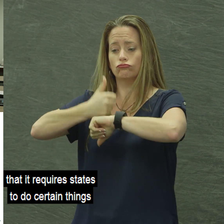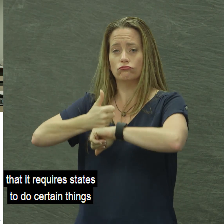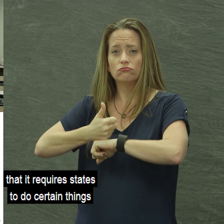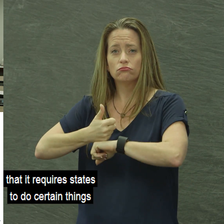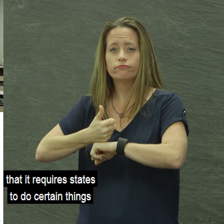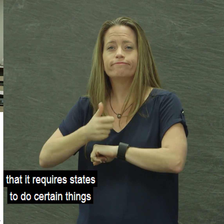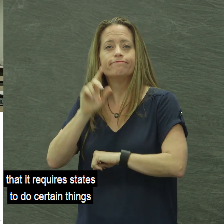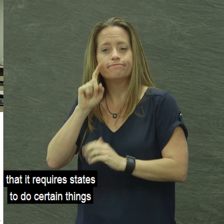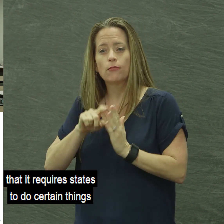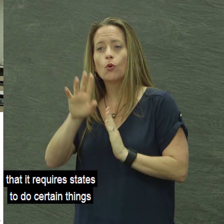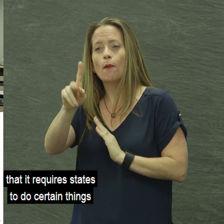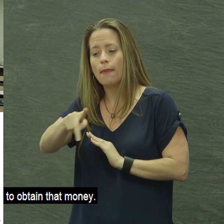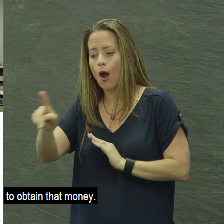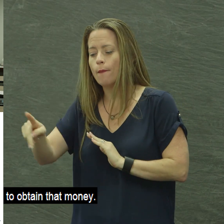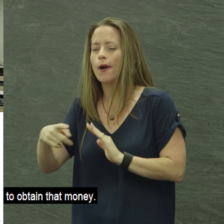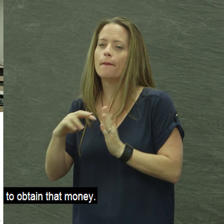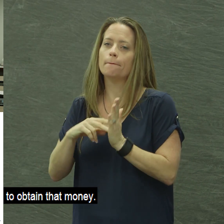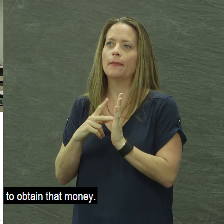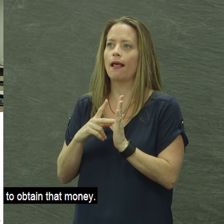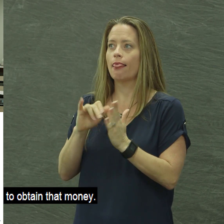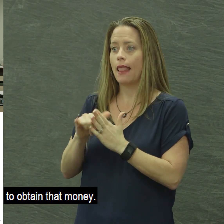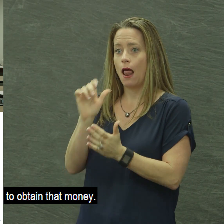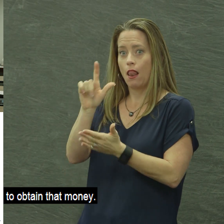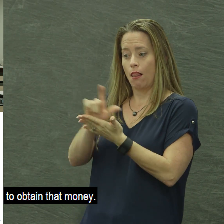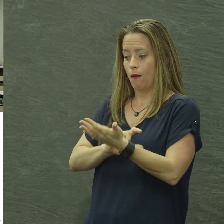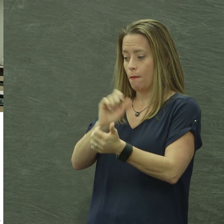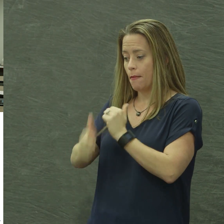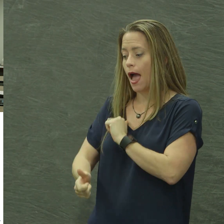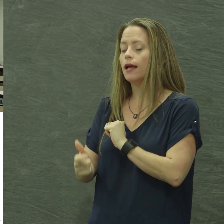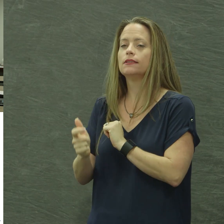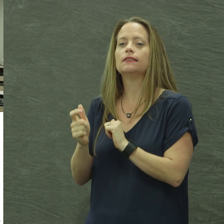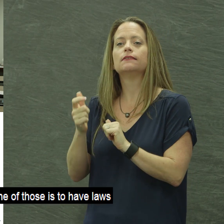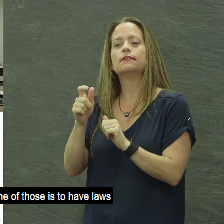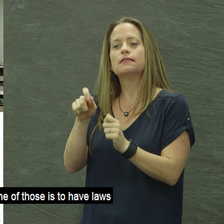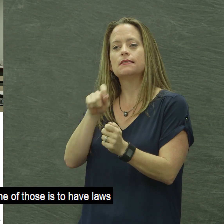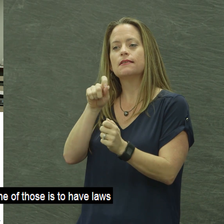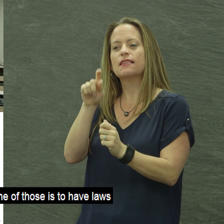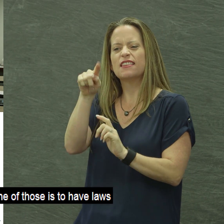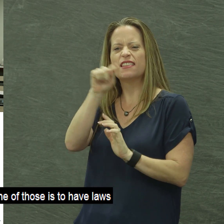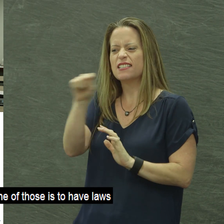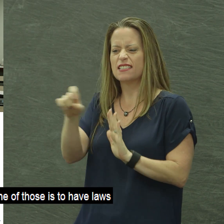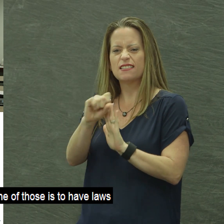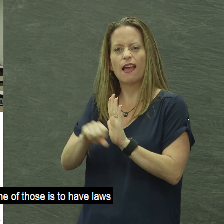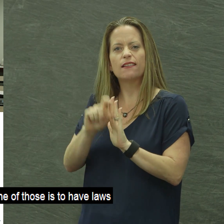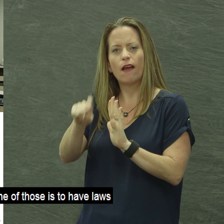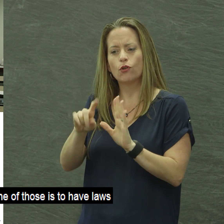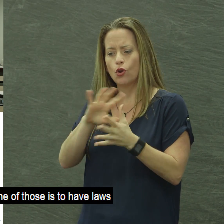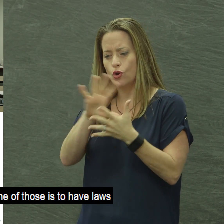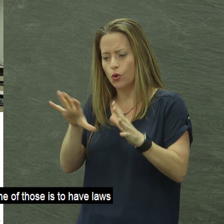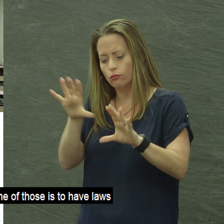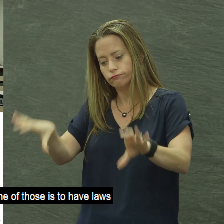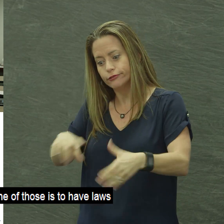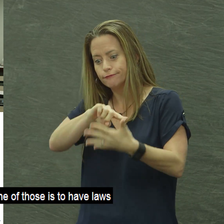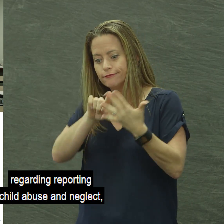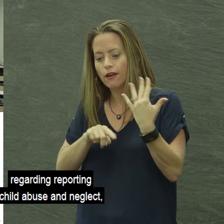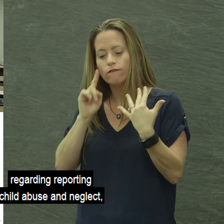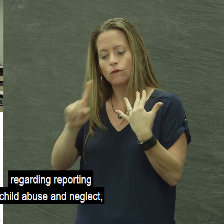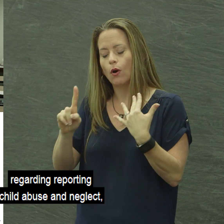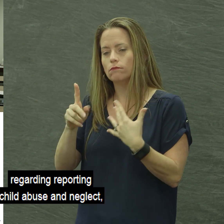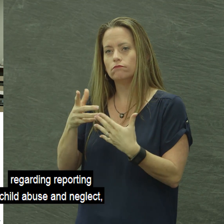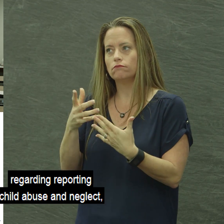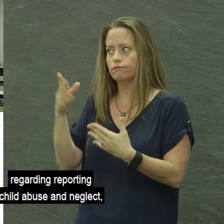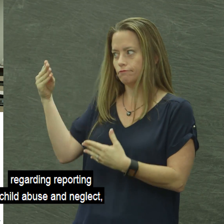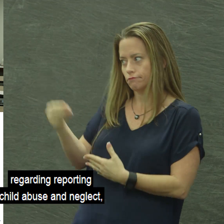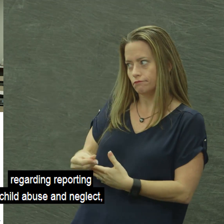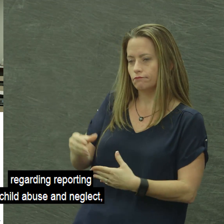requires states to do certain things to obtain that money. One of those is to have laws